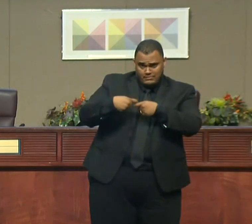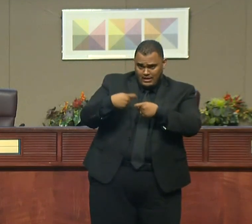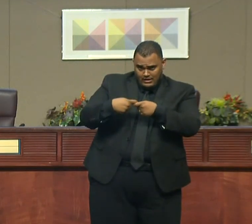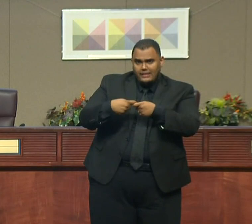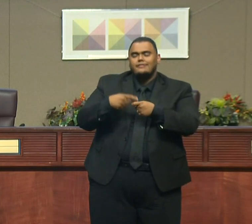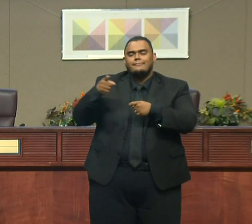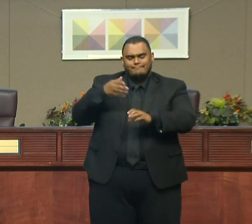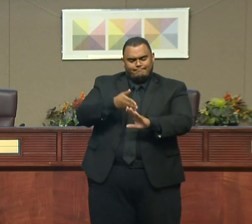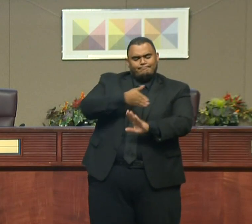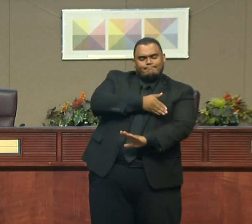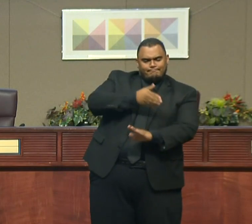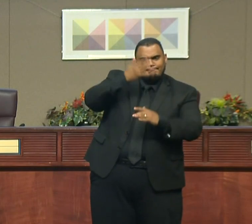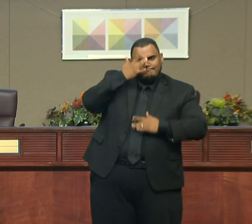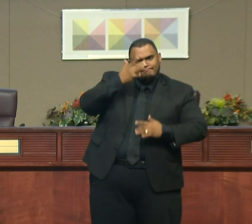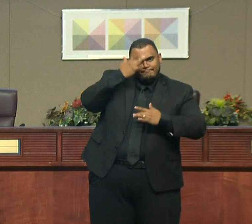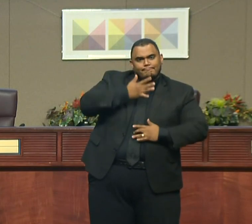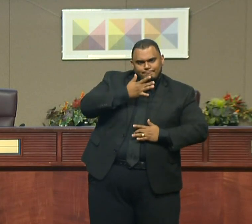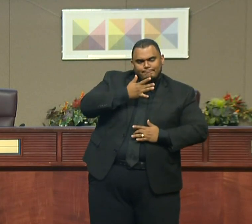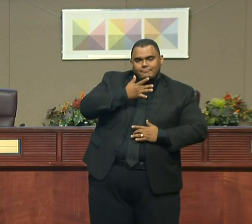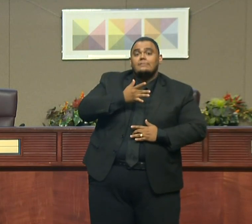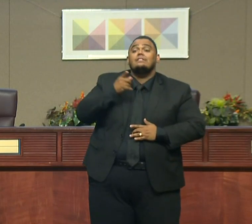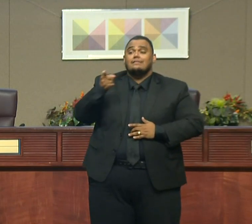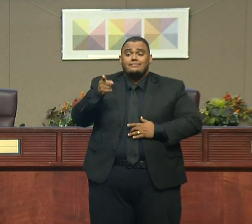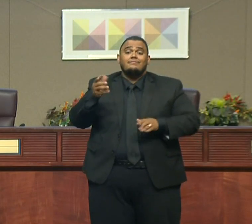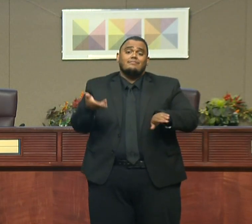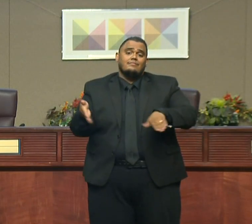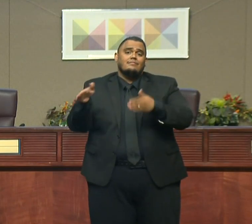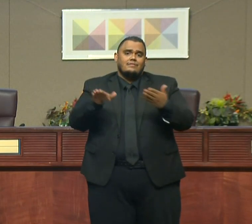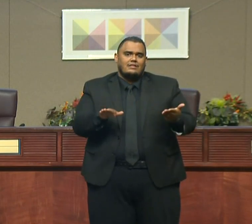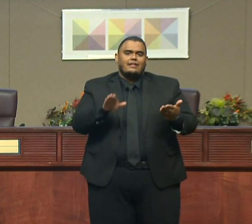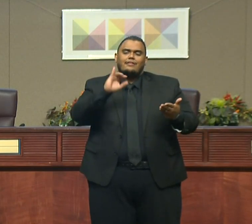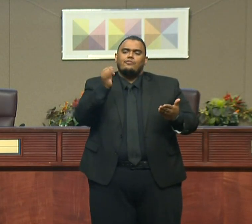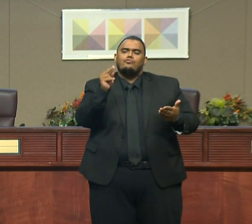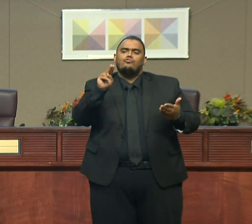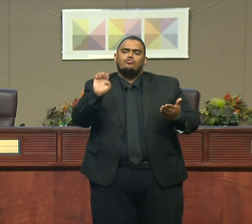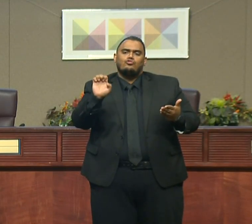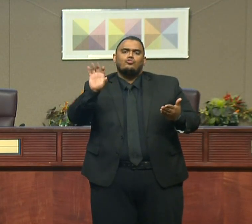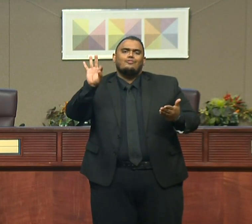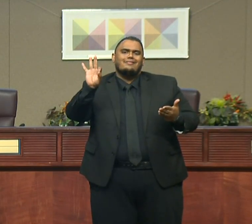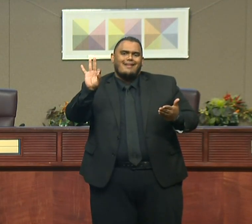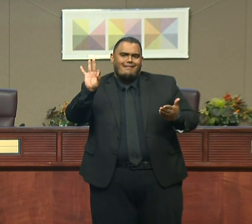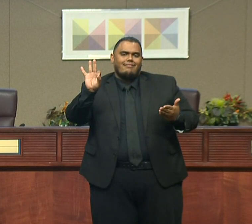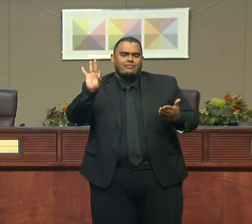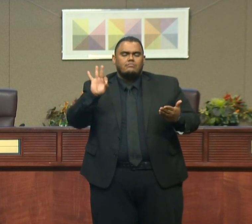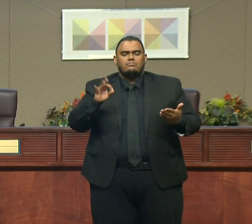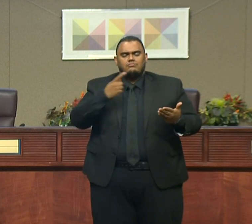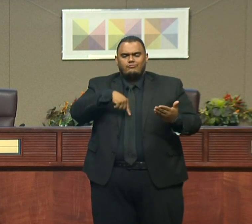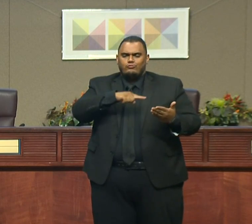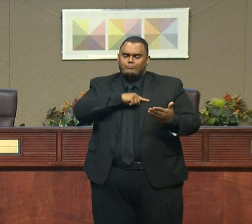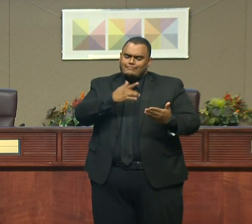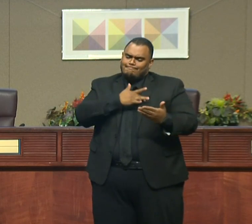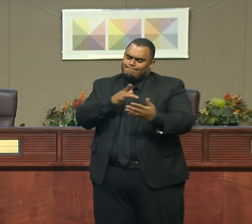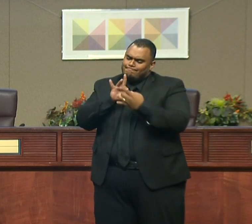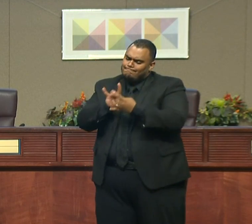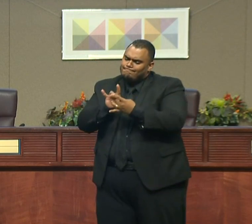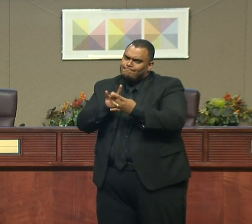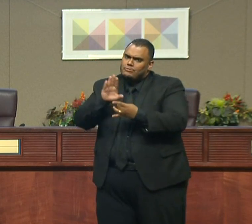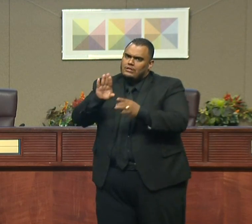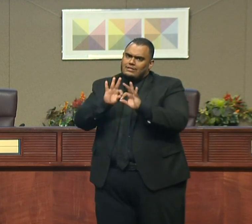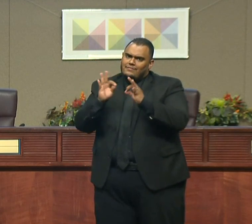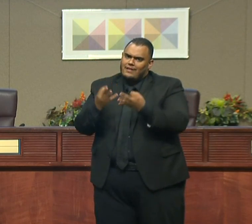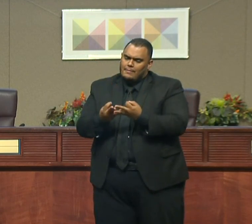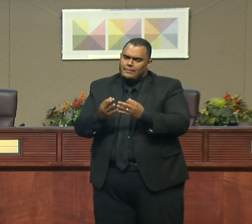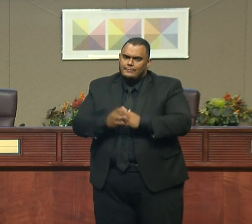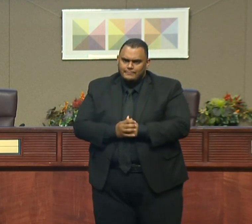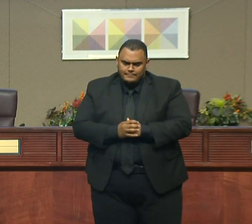person died on the 9th. Our condolences to his family. It is also interesting, I want